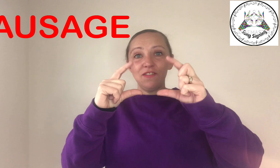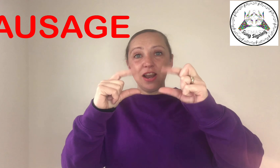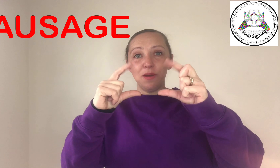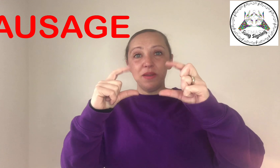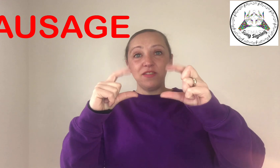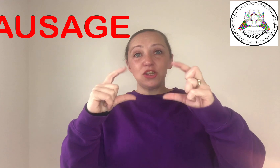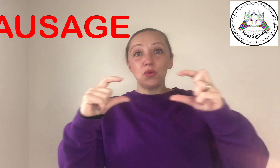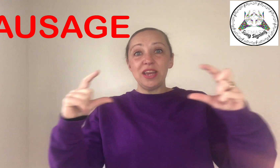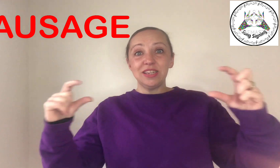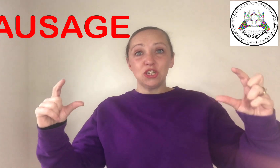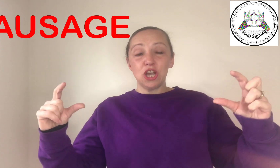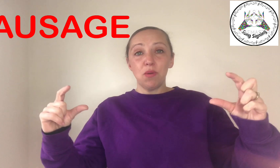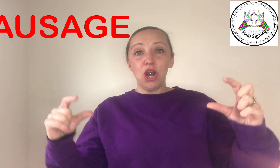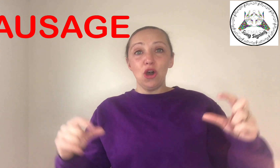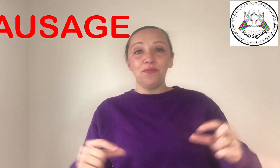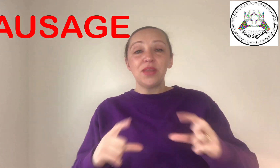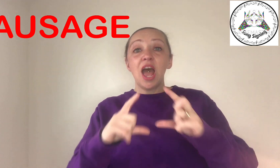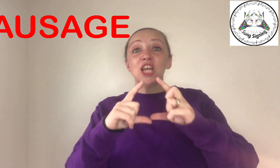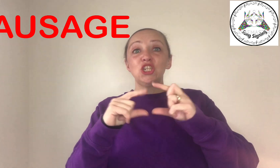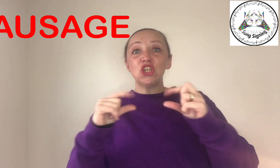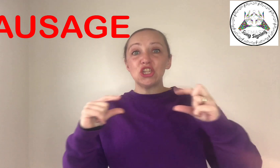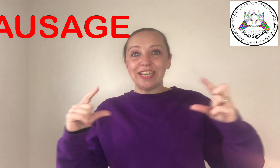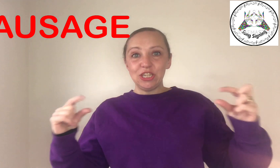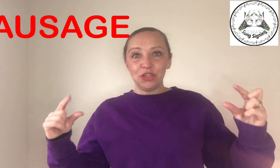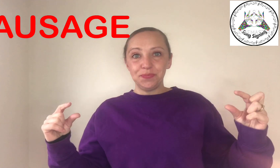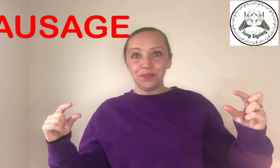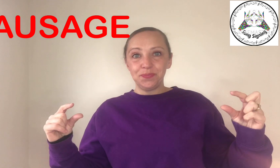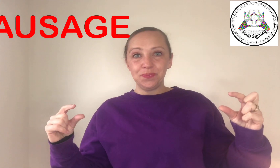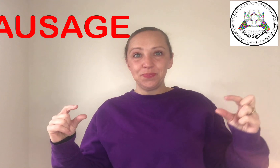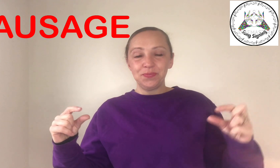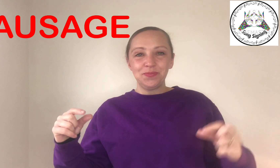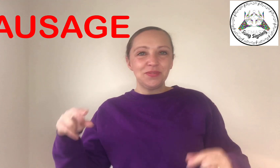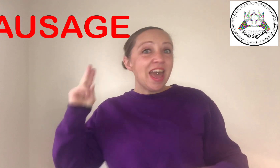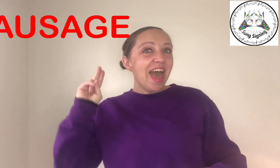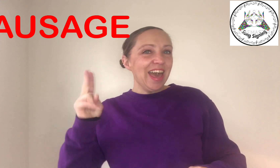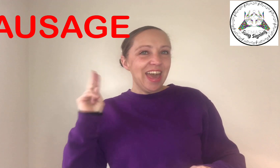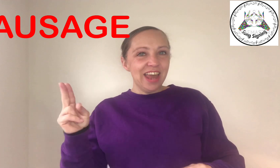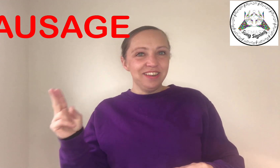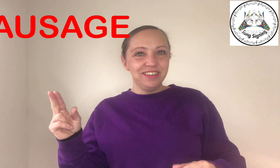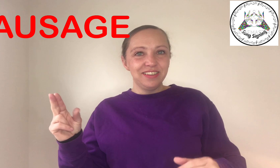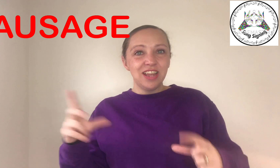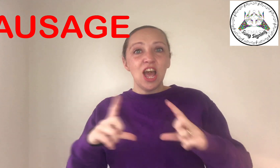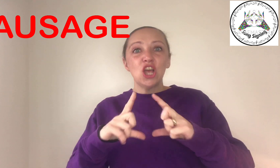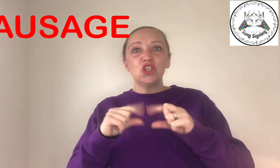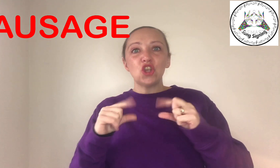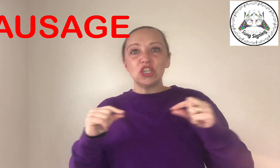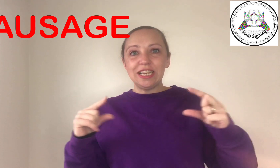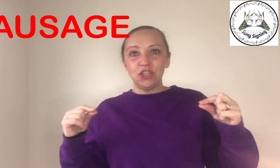give it a little bit of a squeeze as you go along. Sausage. Again, sausage.